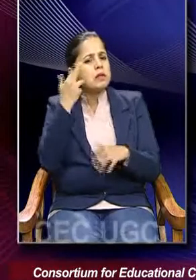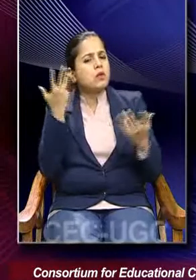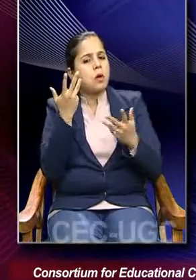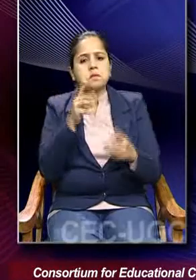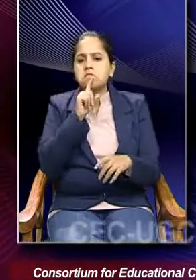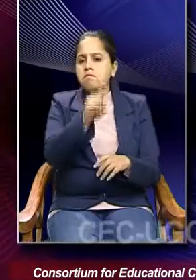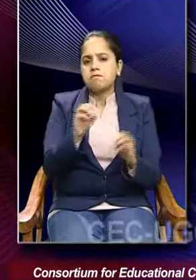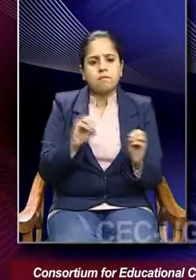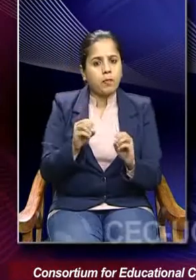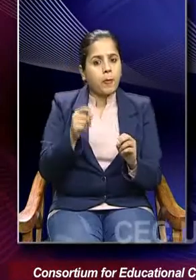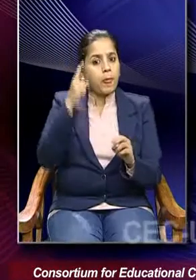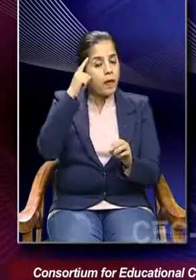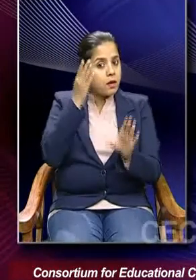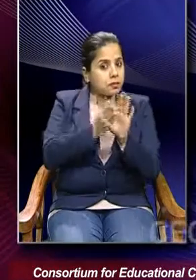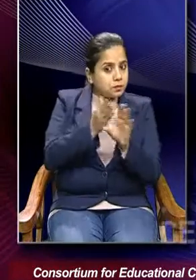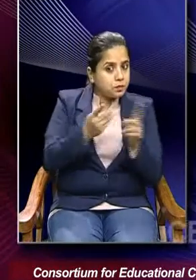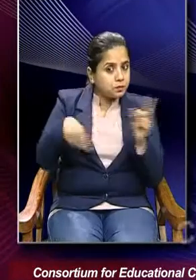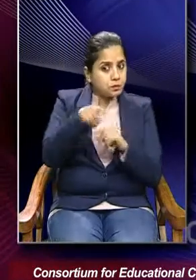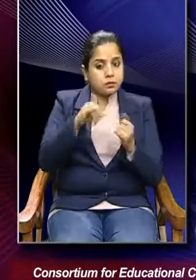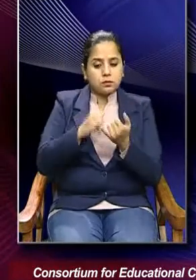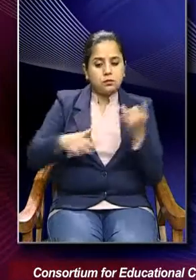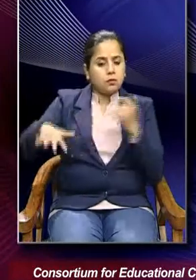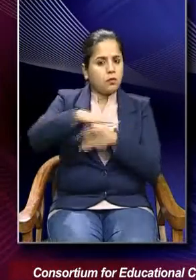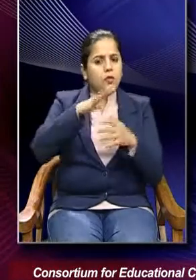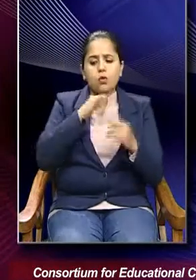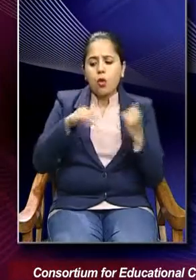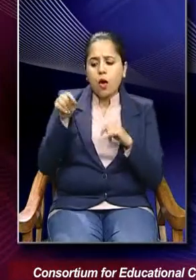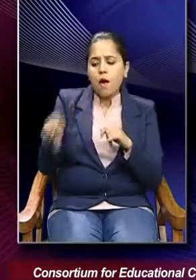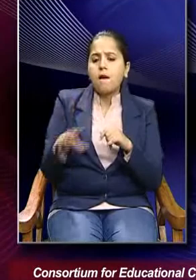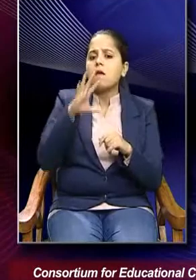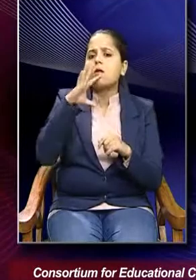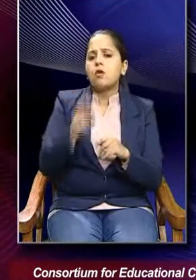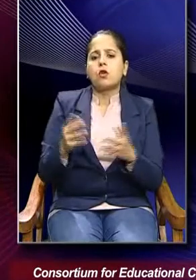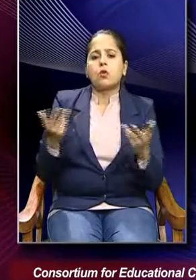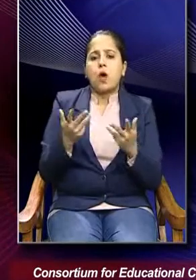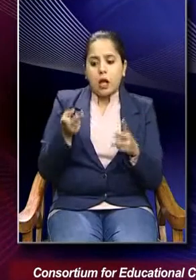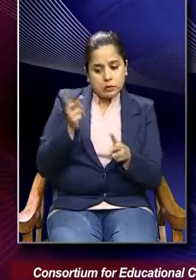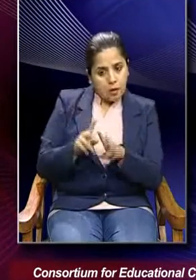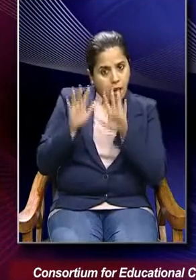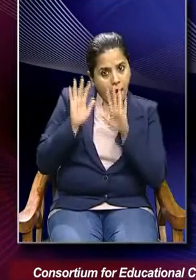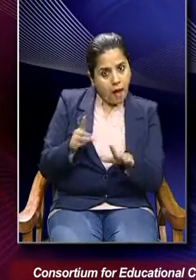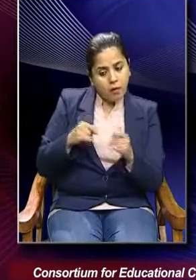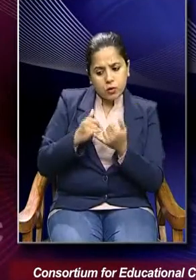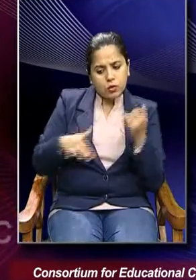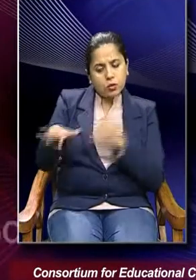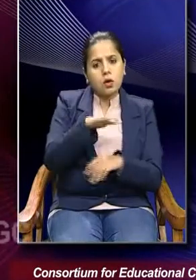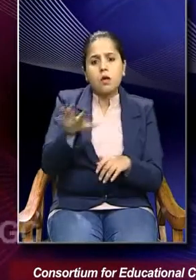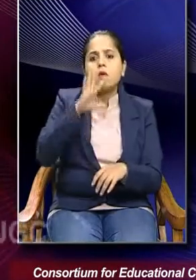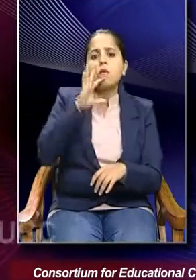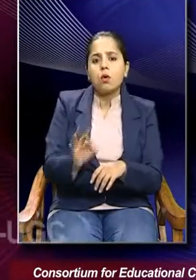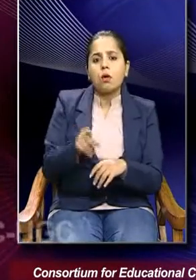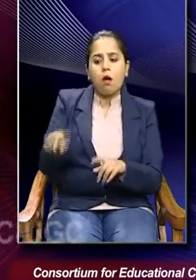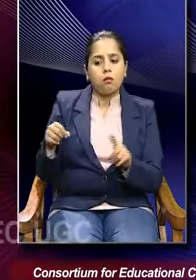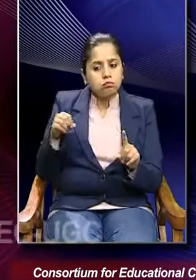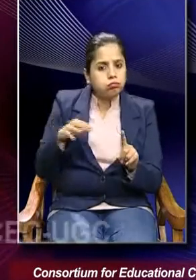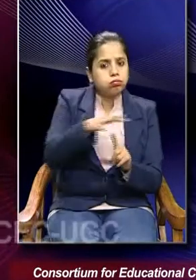to do is understand social reality as it exists. Social reality that